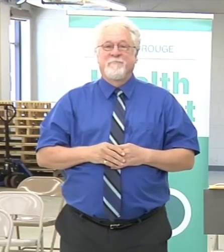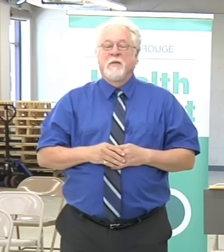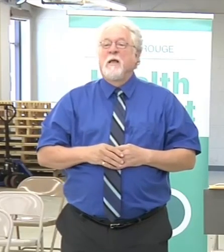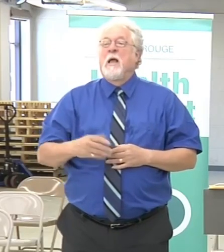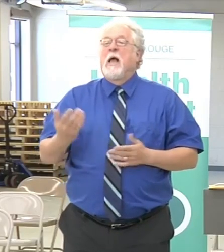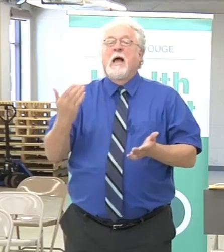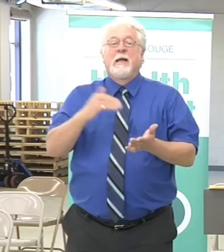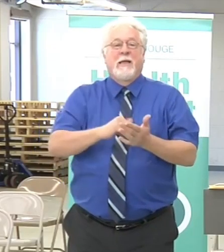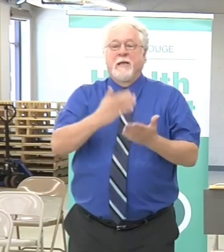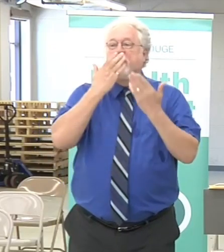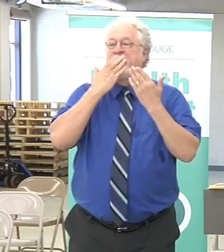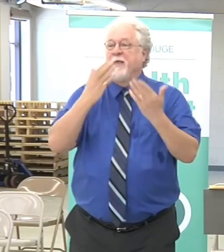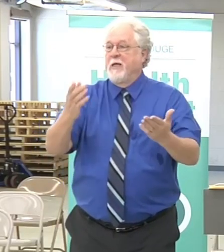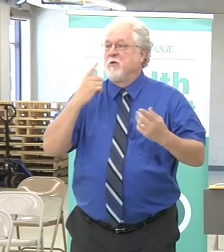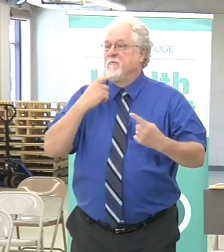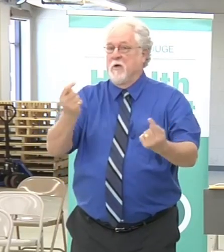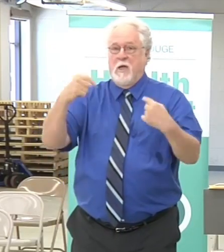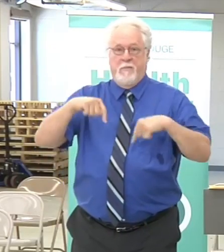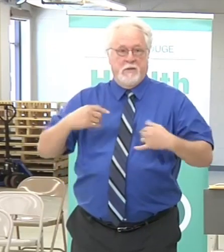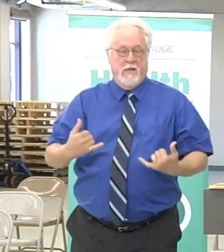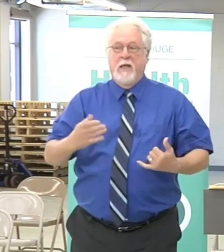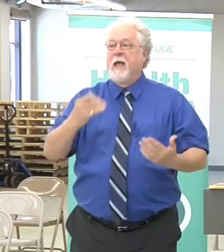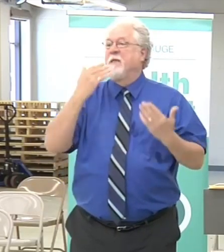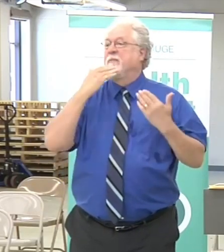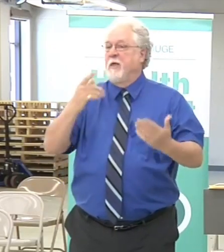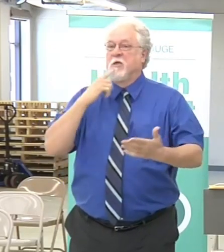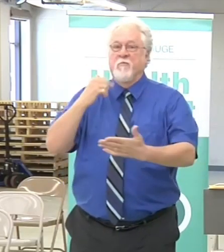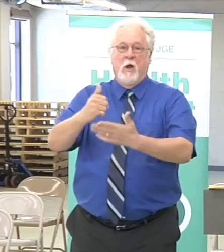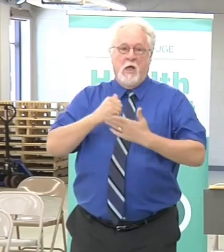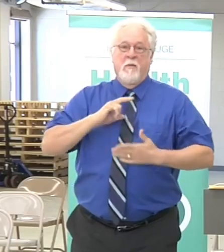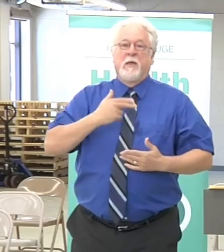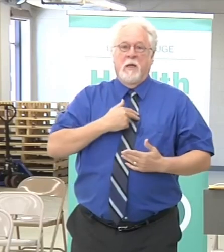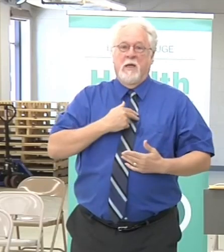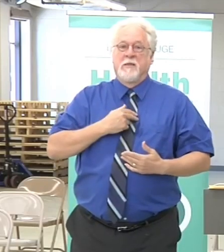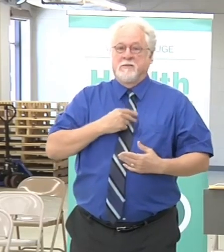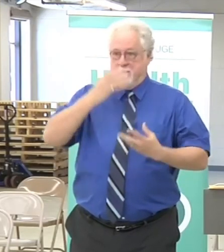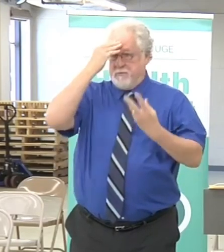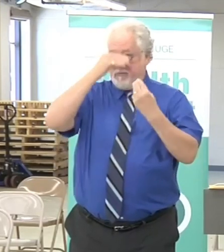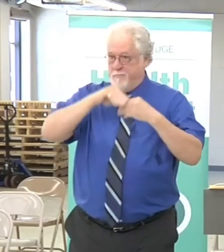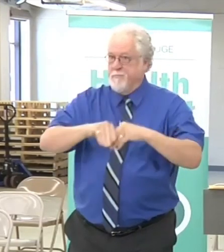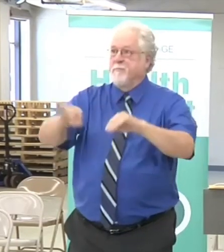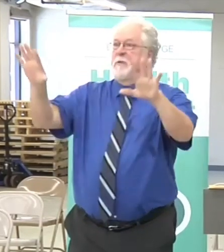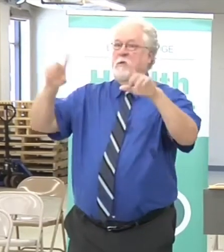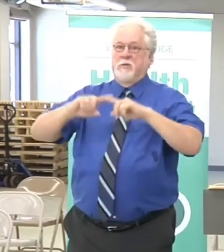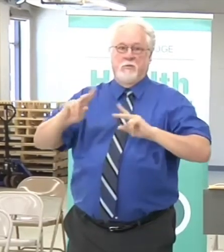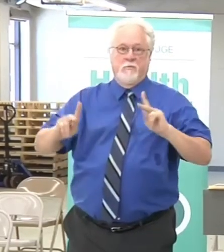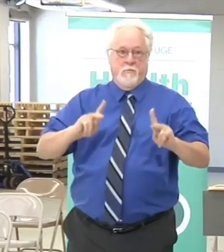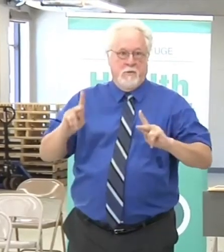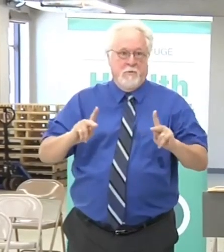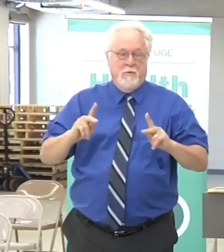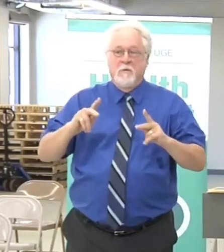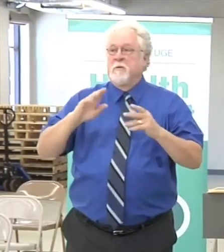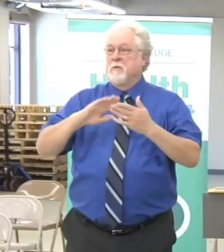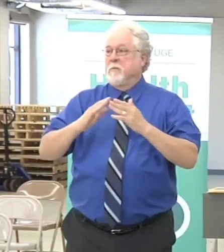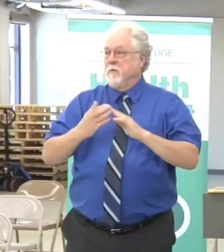Well, once again, thank you all for being here today, and thank you for helping us get information out to our community as